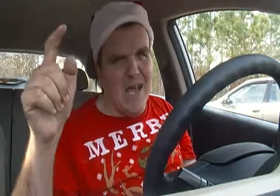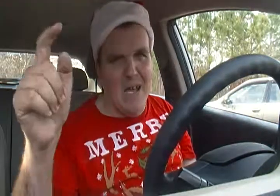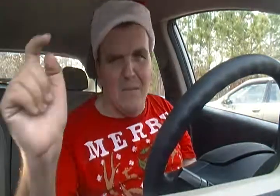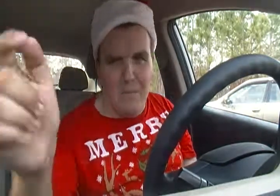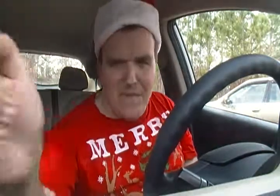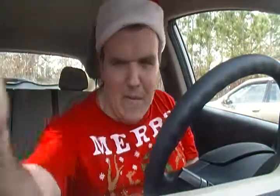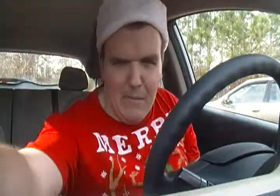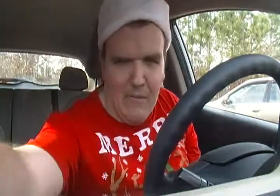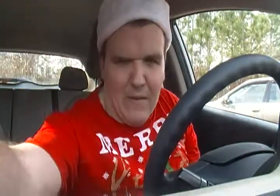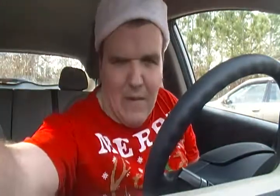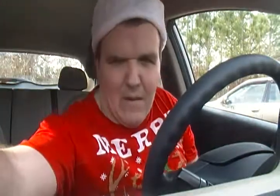be safe